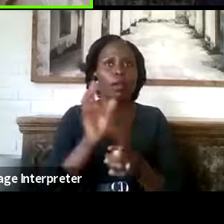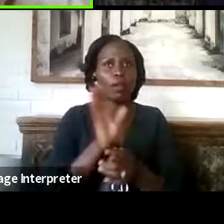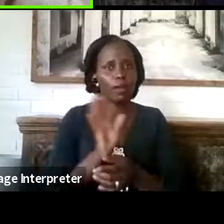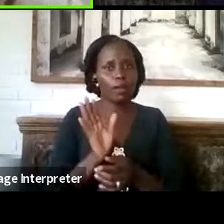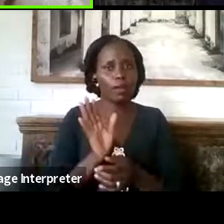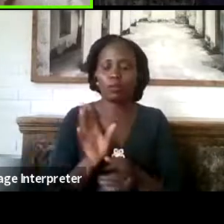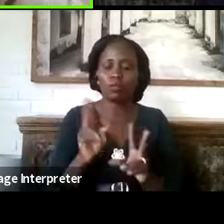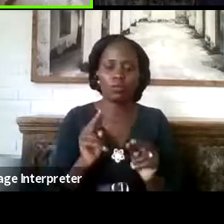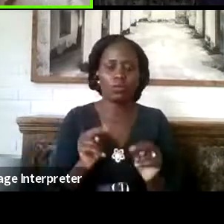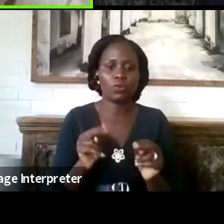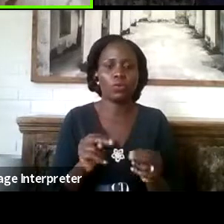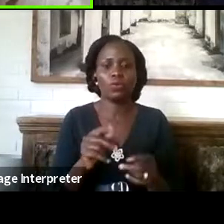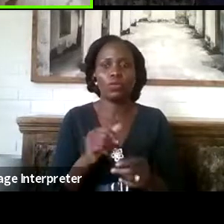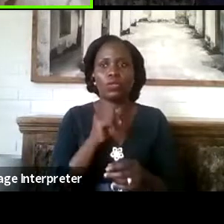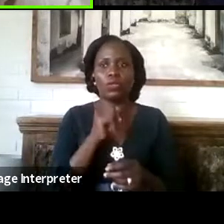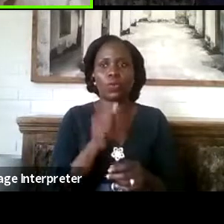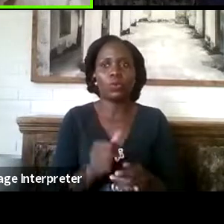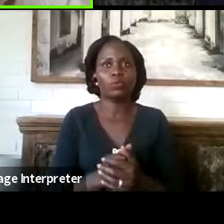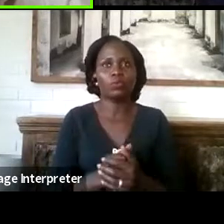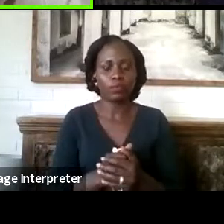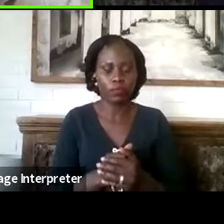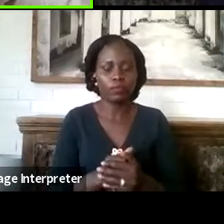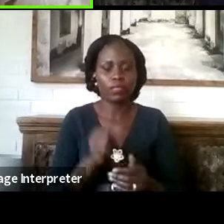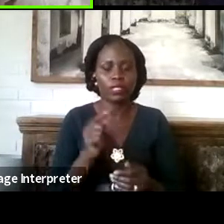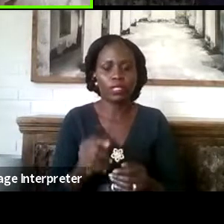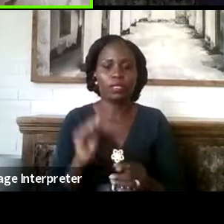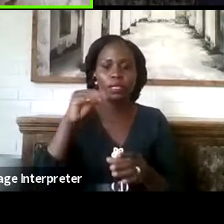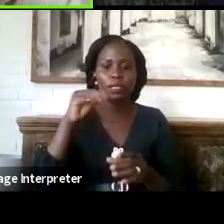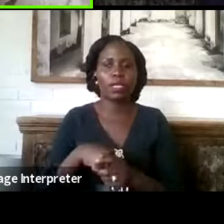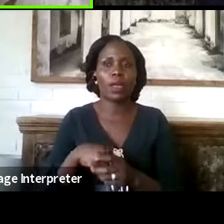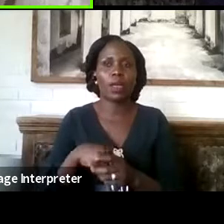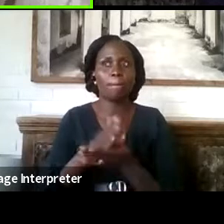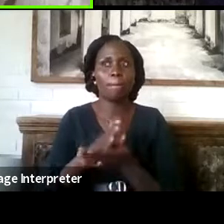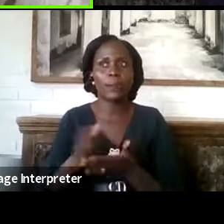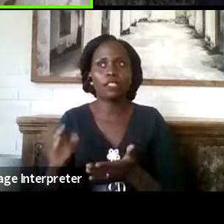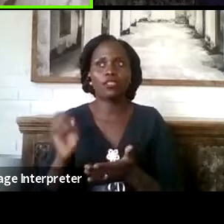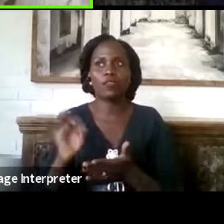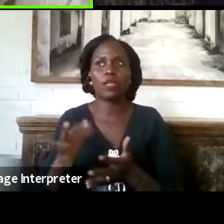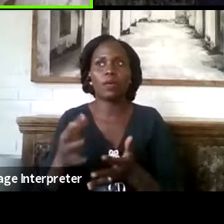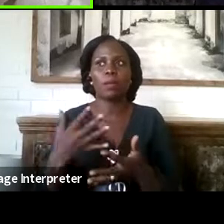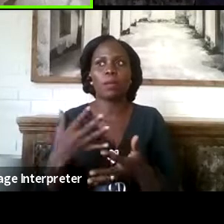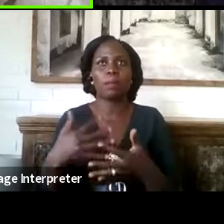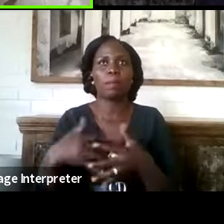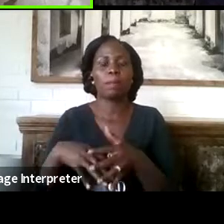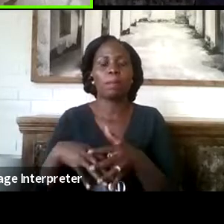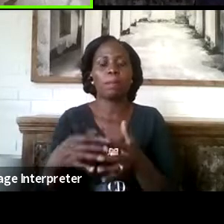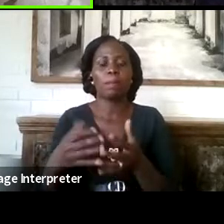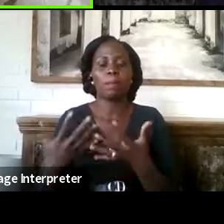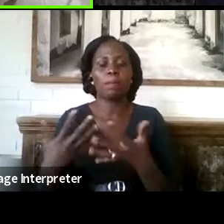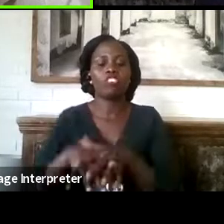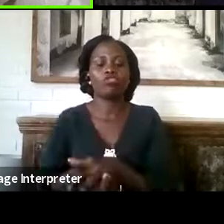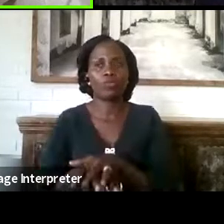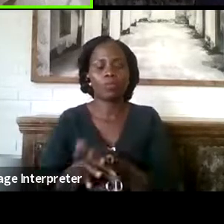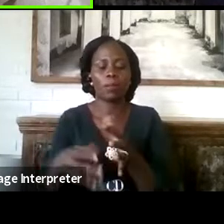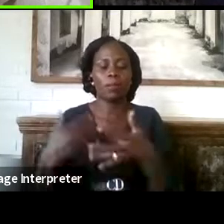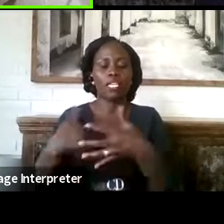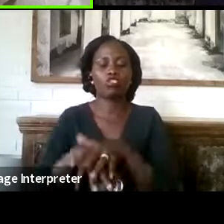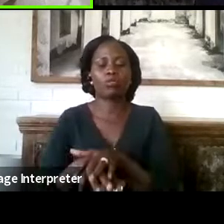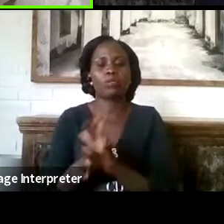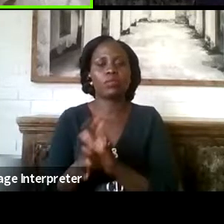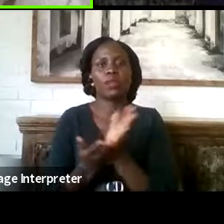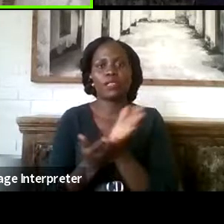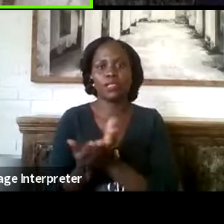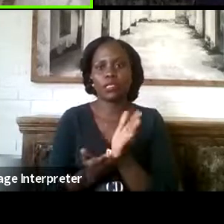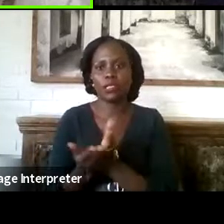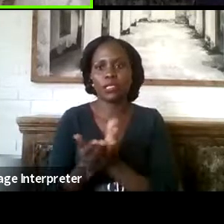be part of the mainstream costs, the mainstream services that the companies should be